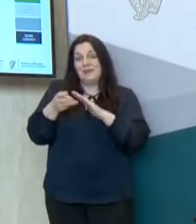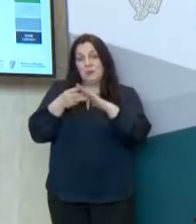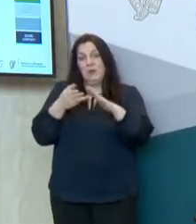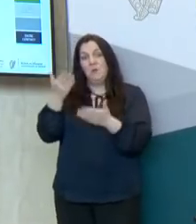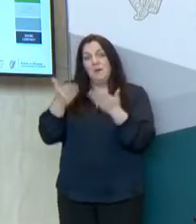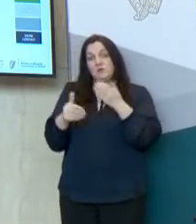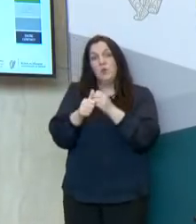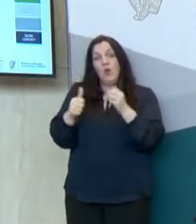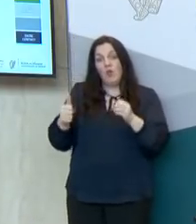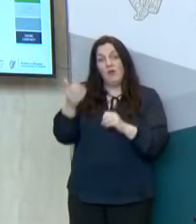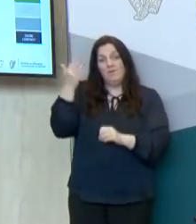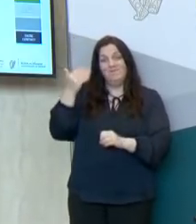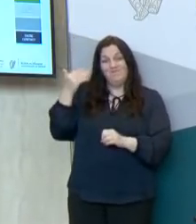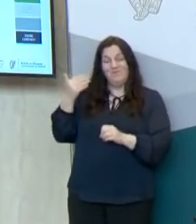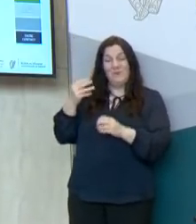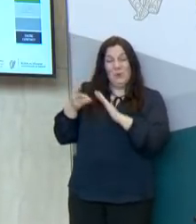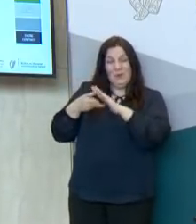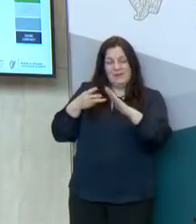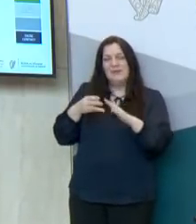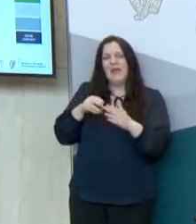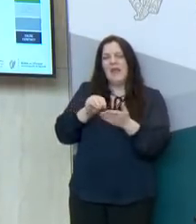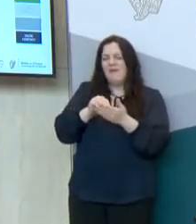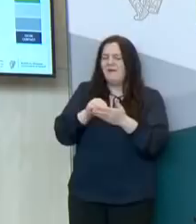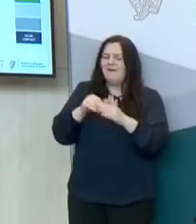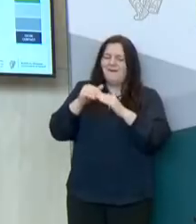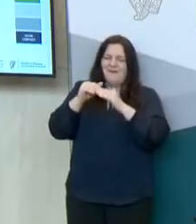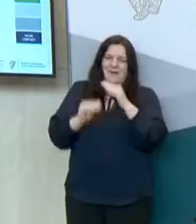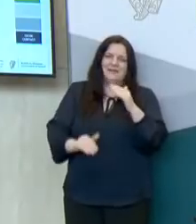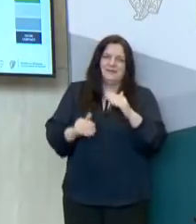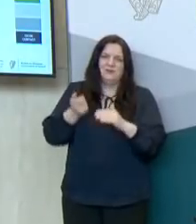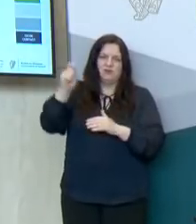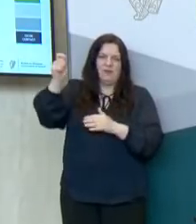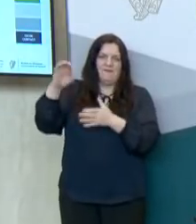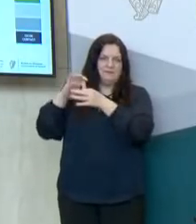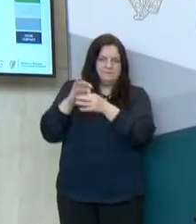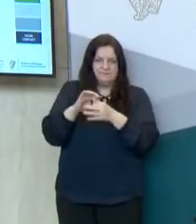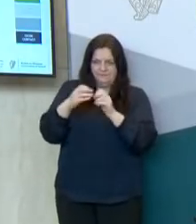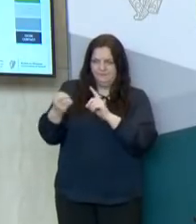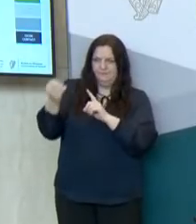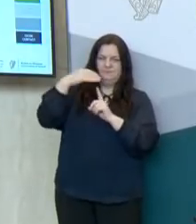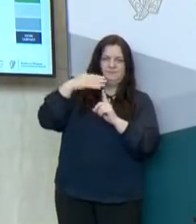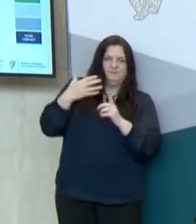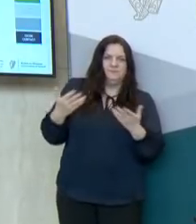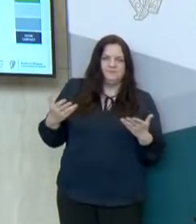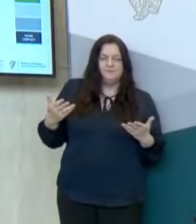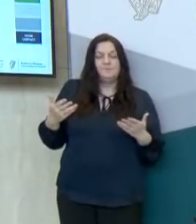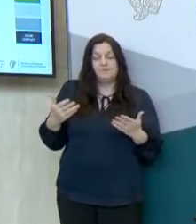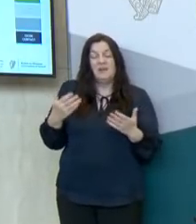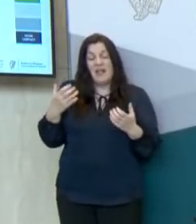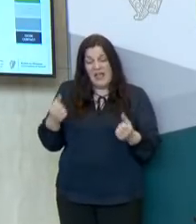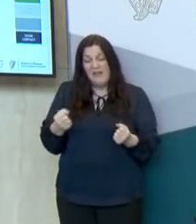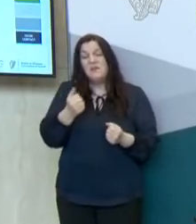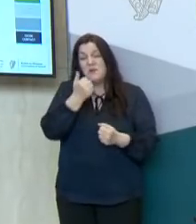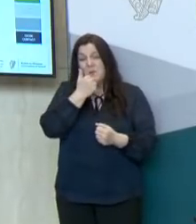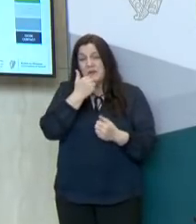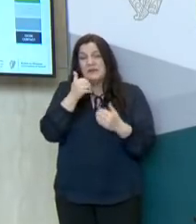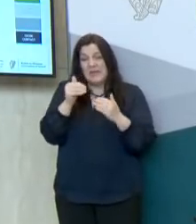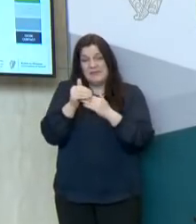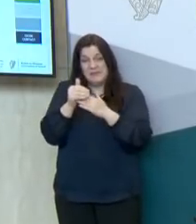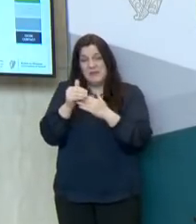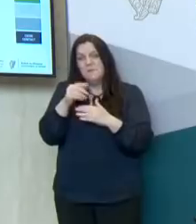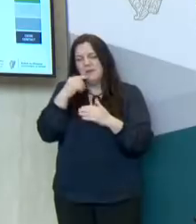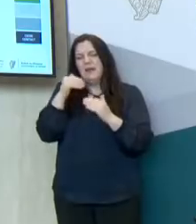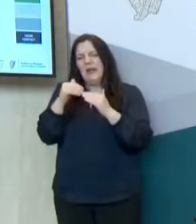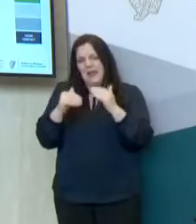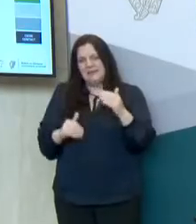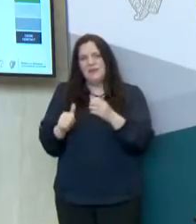weeks, a decreasing level of travel-related transmission. It's still significant, but it's less than it has been